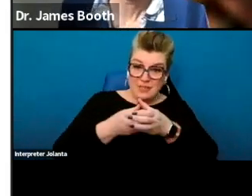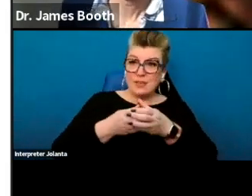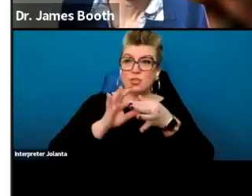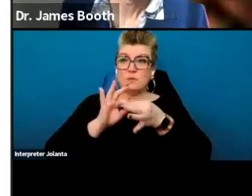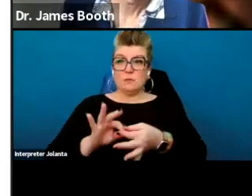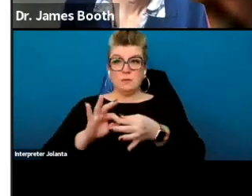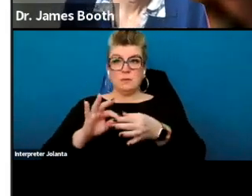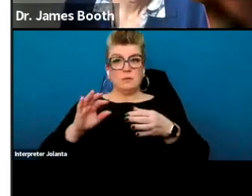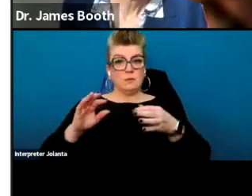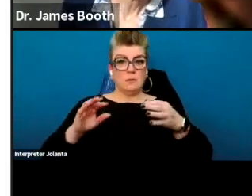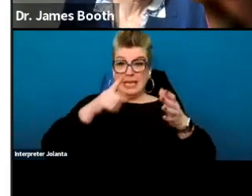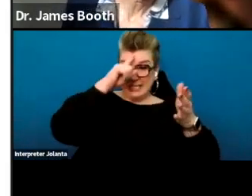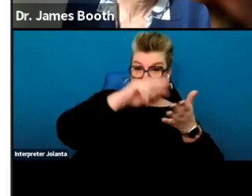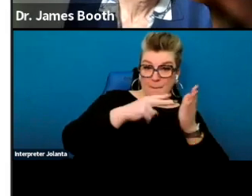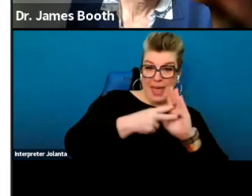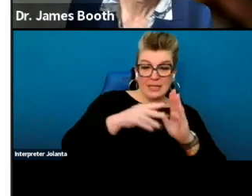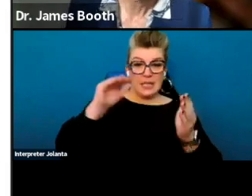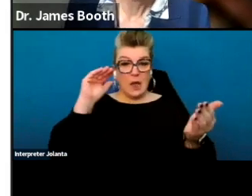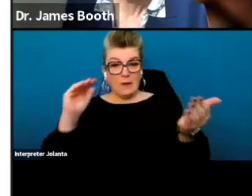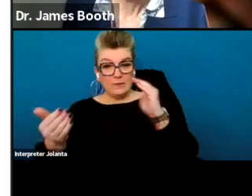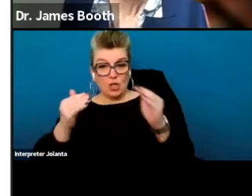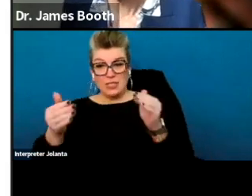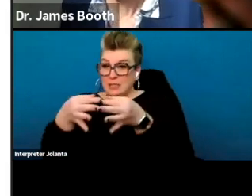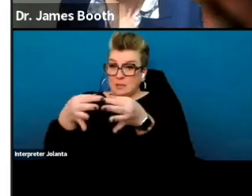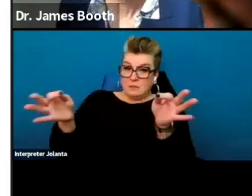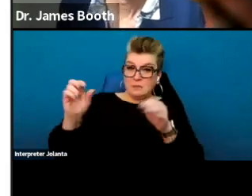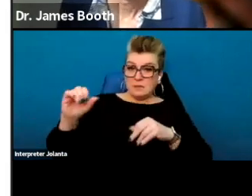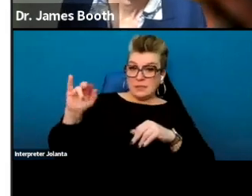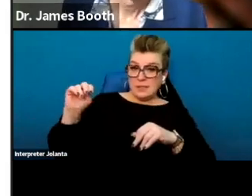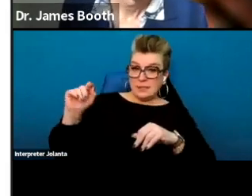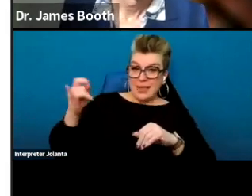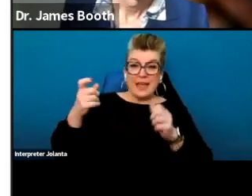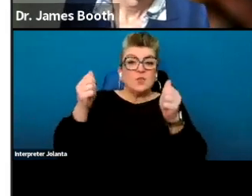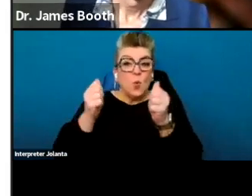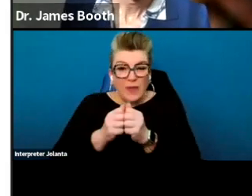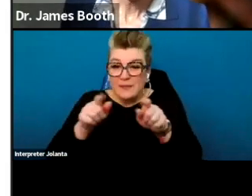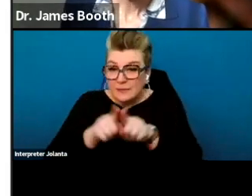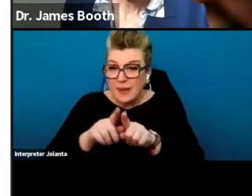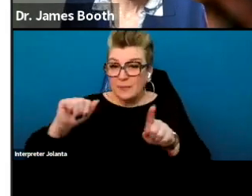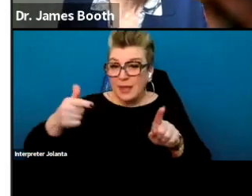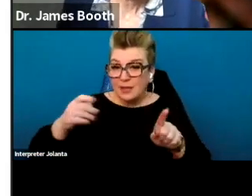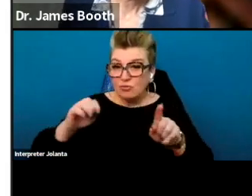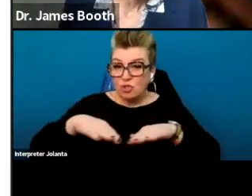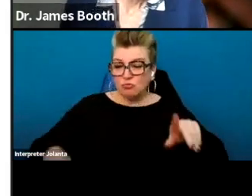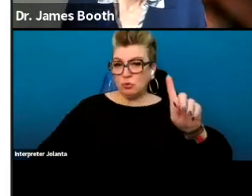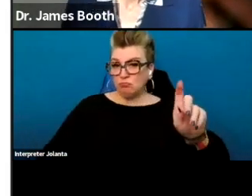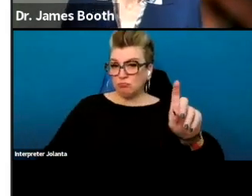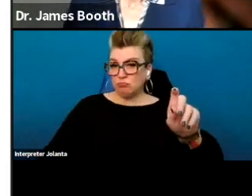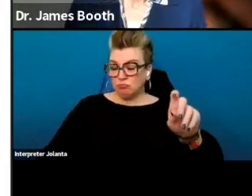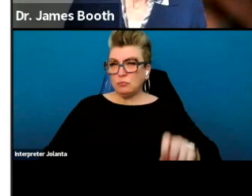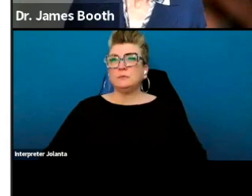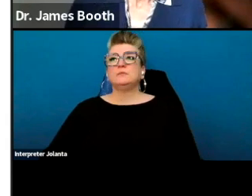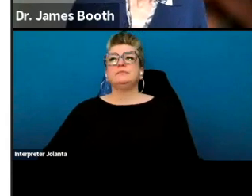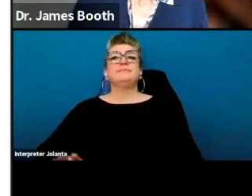syntax pathway in children of the same age. So we designed